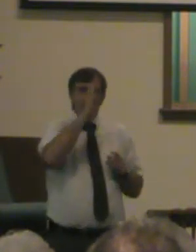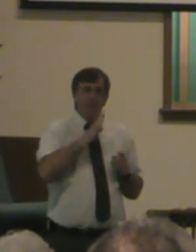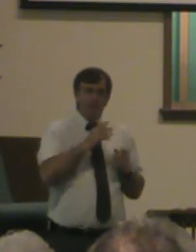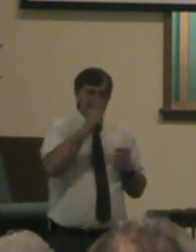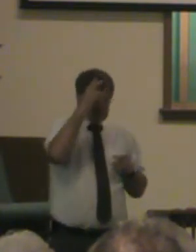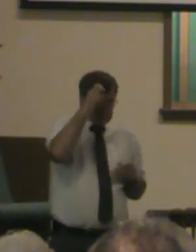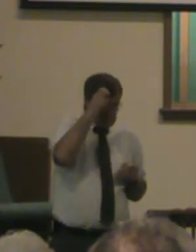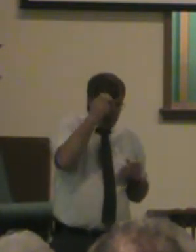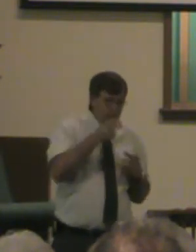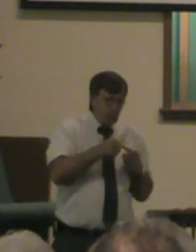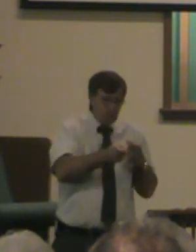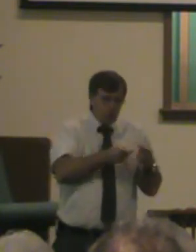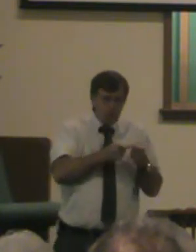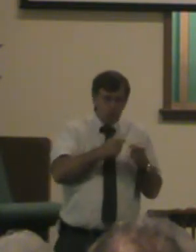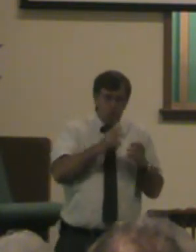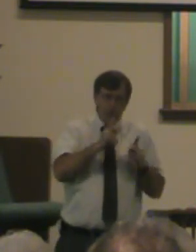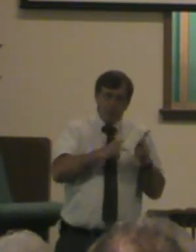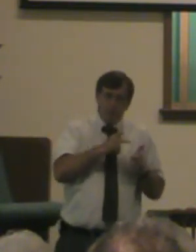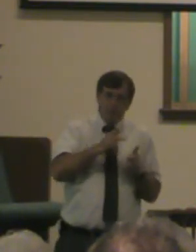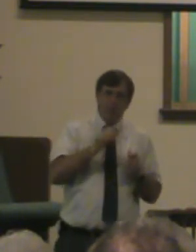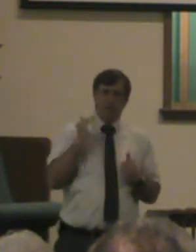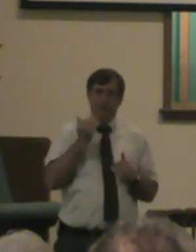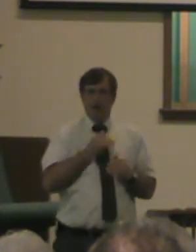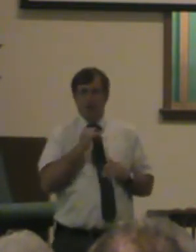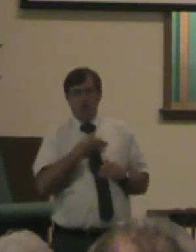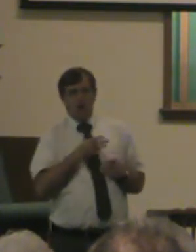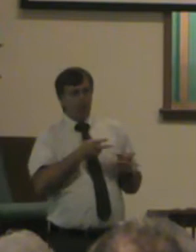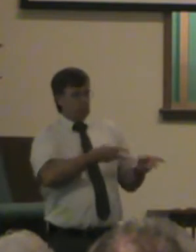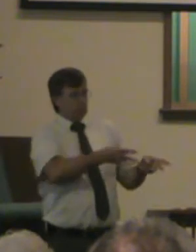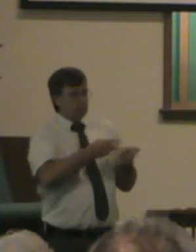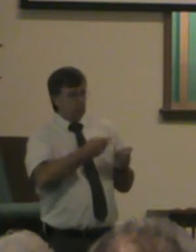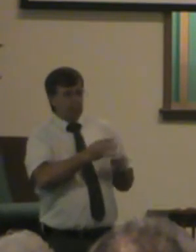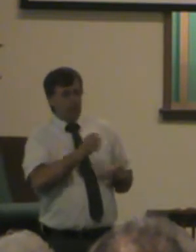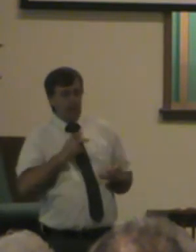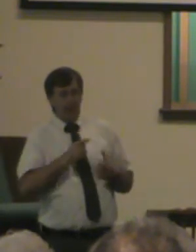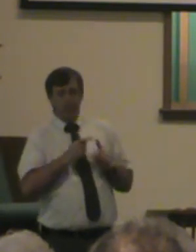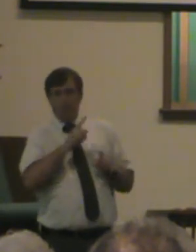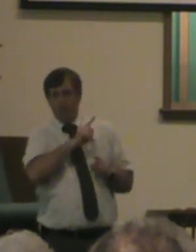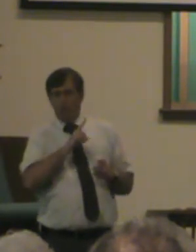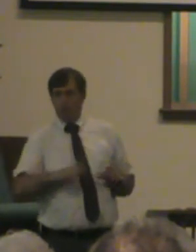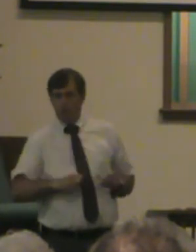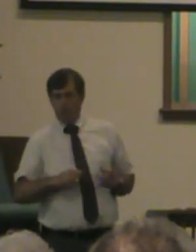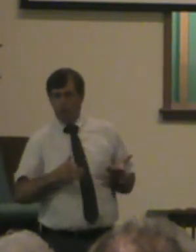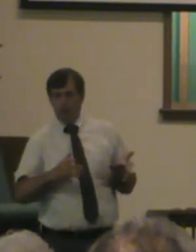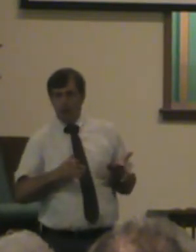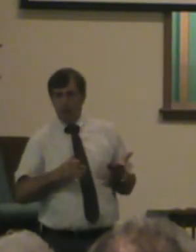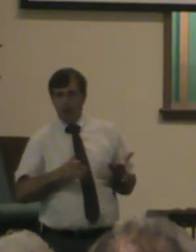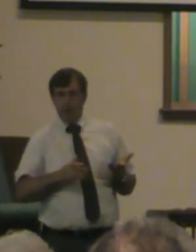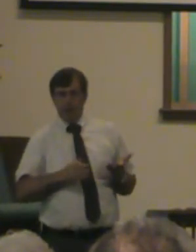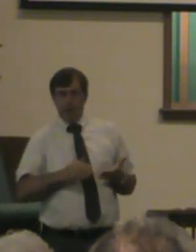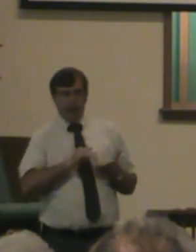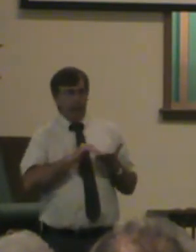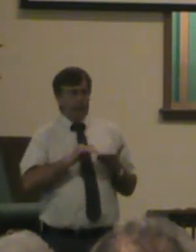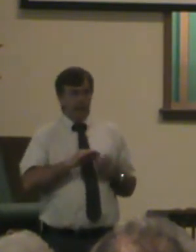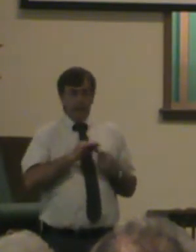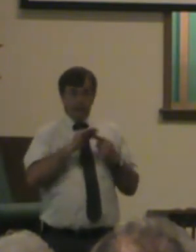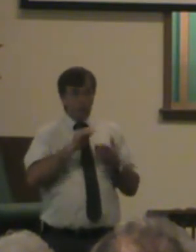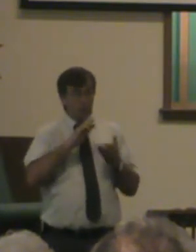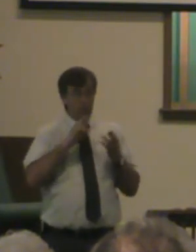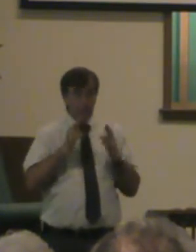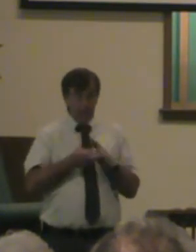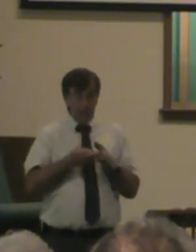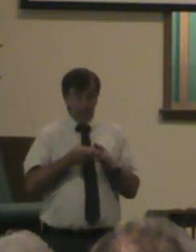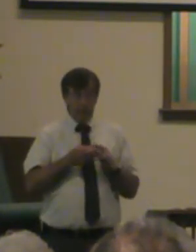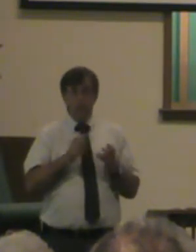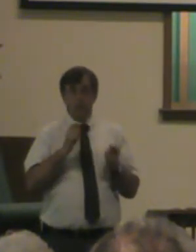our job to retrieve them back by our Lord who we trust and believe in. Right. And once you repent, let's have that change of mind. Then we can get a reason.